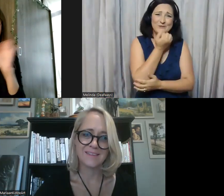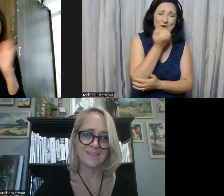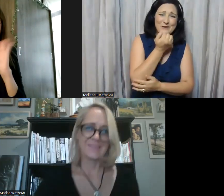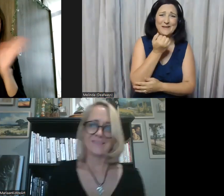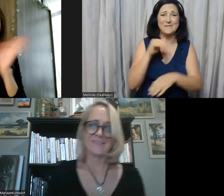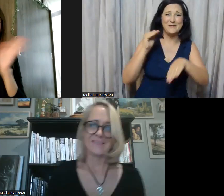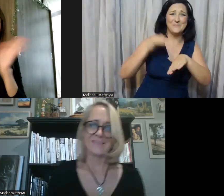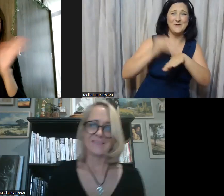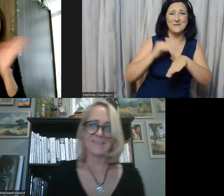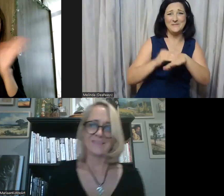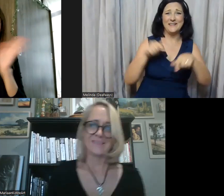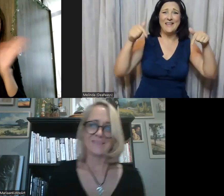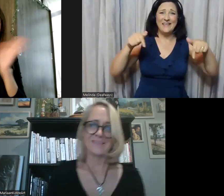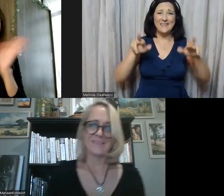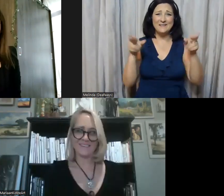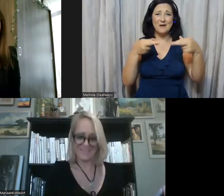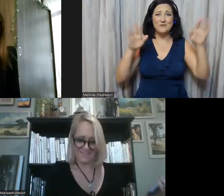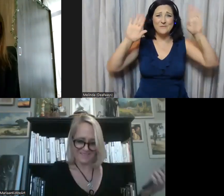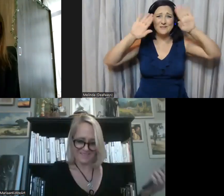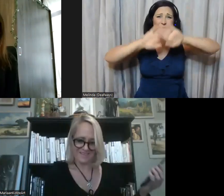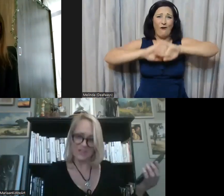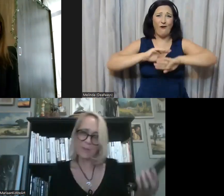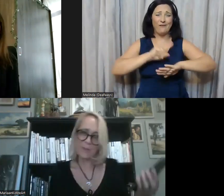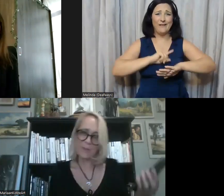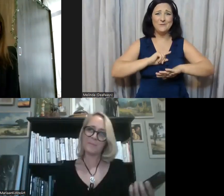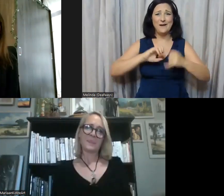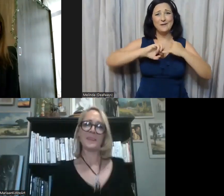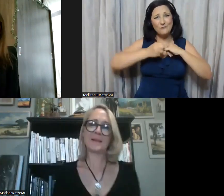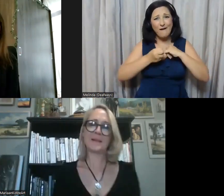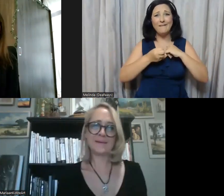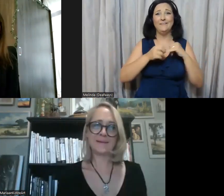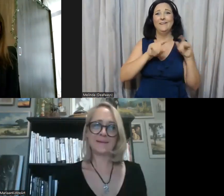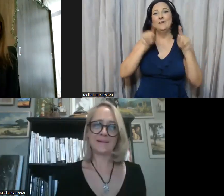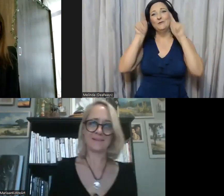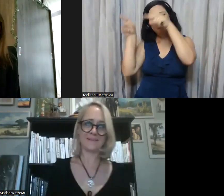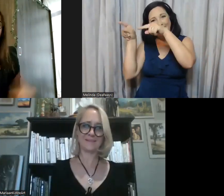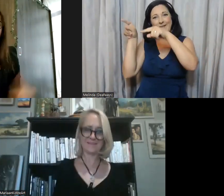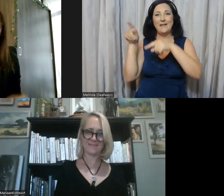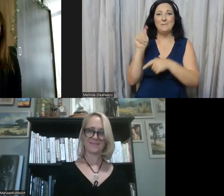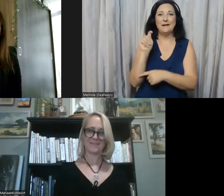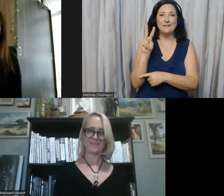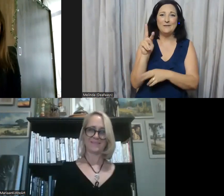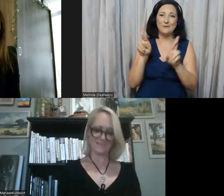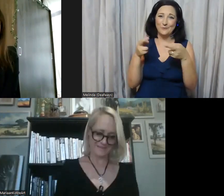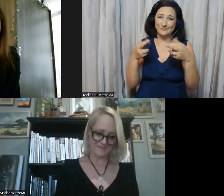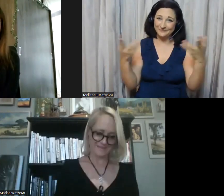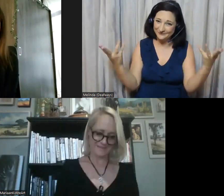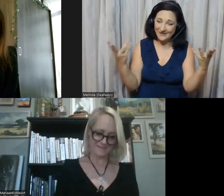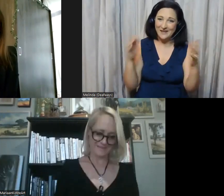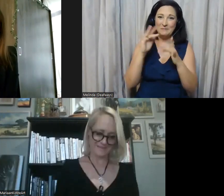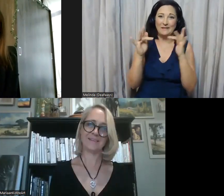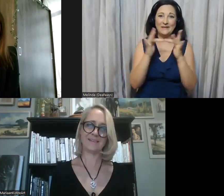I'm so sorry about the problems. Here in my room, it's dark. That's why I tried to be there in my TV